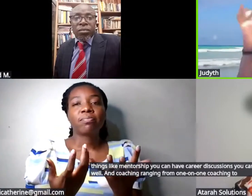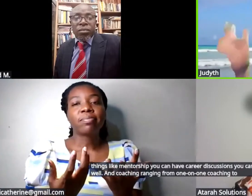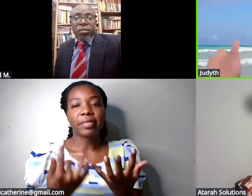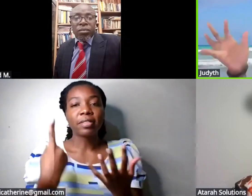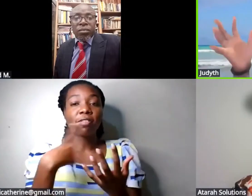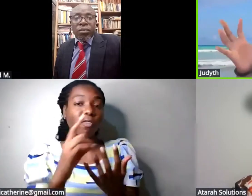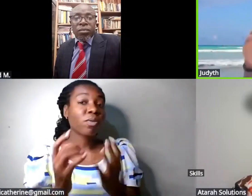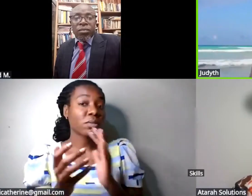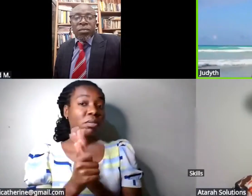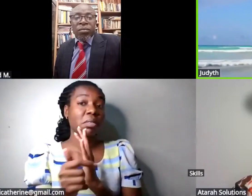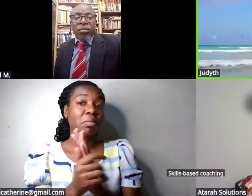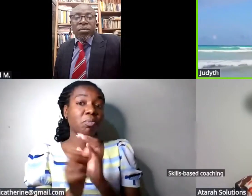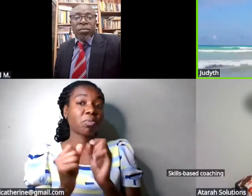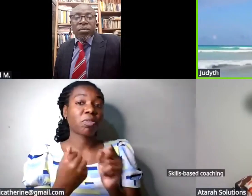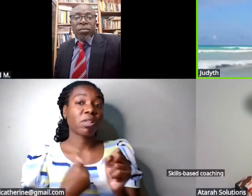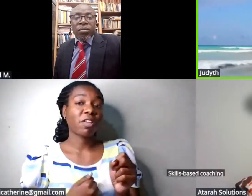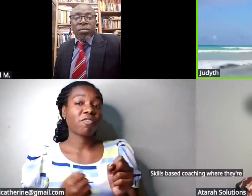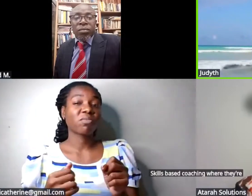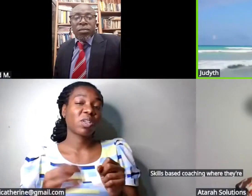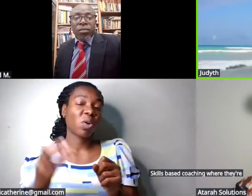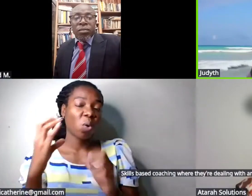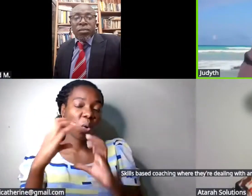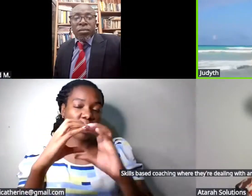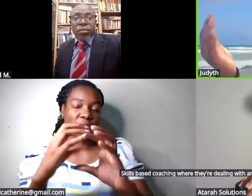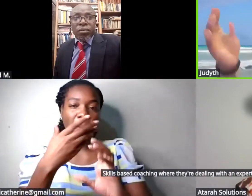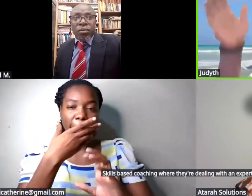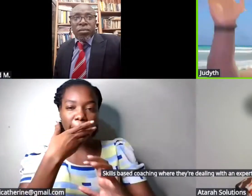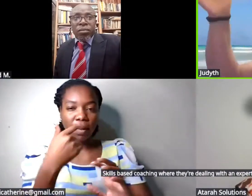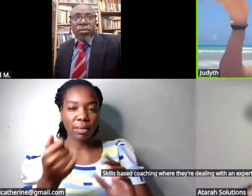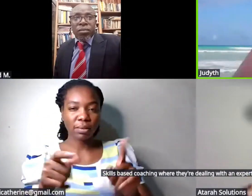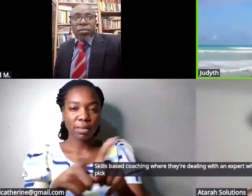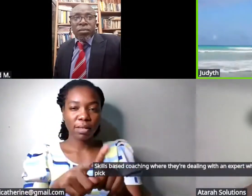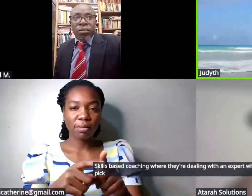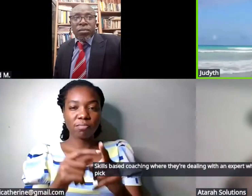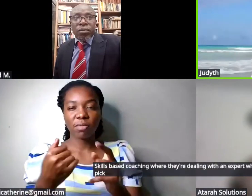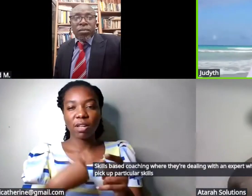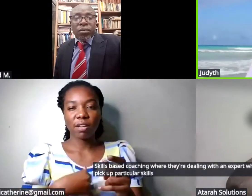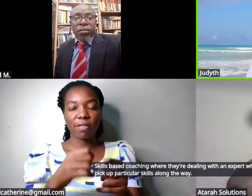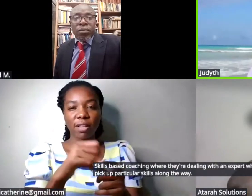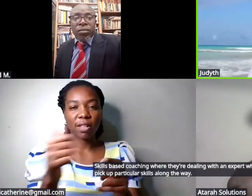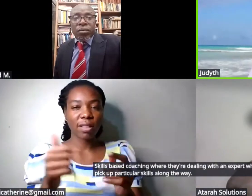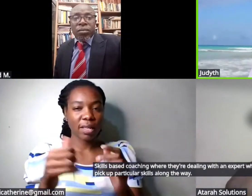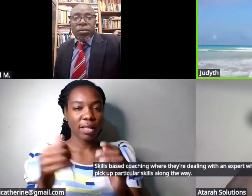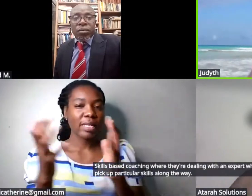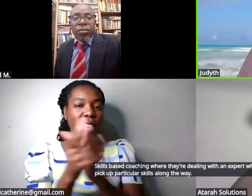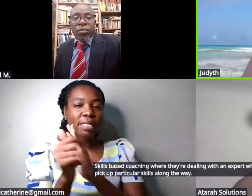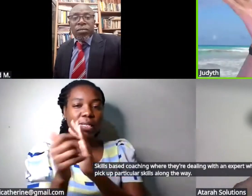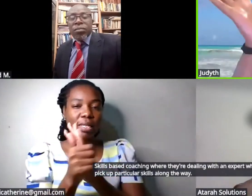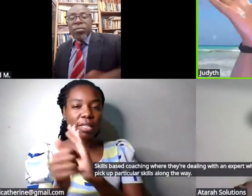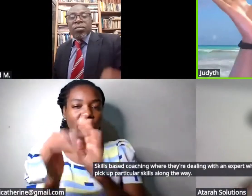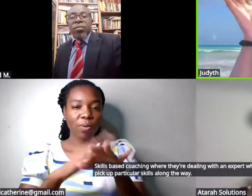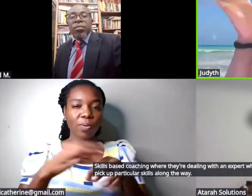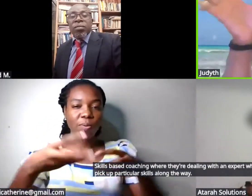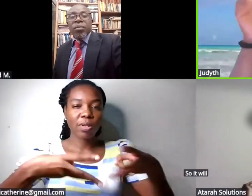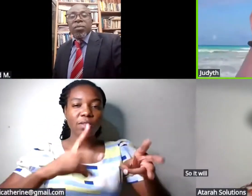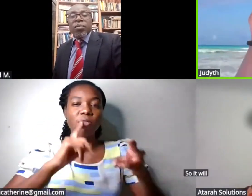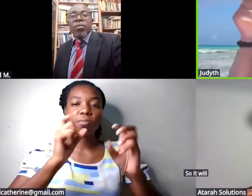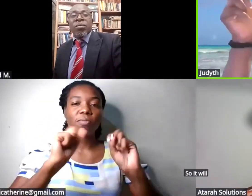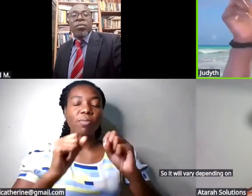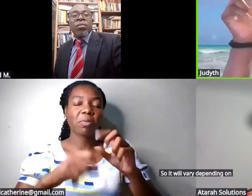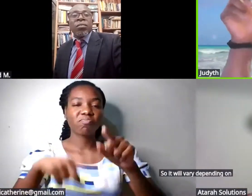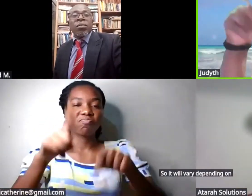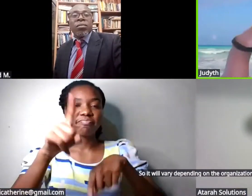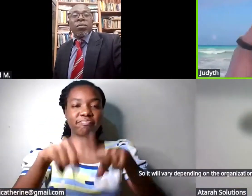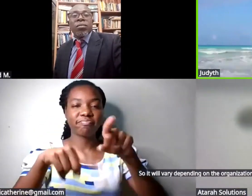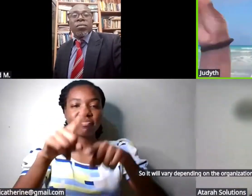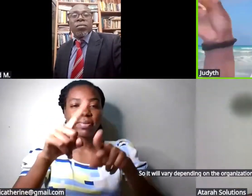skills-based coaching where they're dealing with an expert who's helping them pick up particular skills along the way. So it will vary depending on the organization, how deep